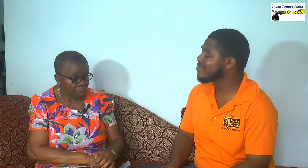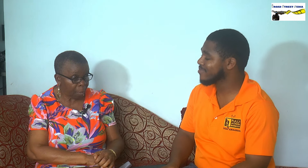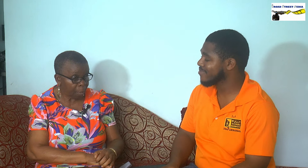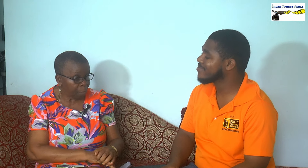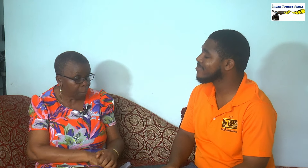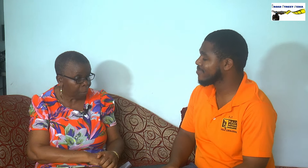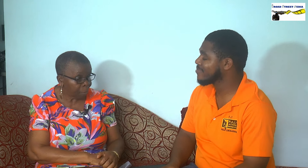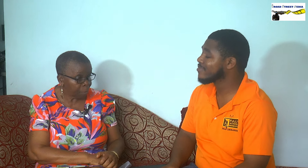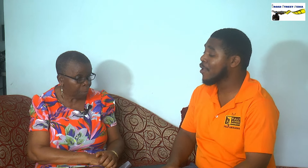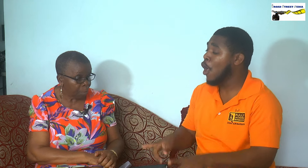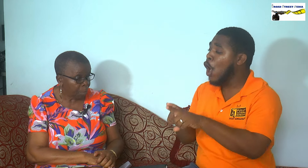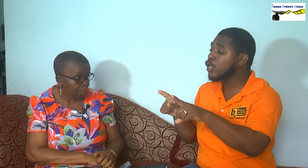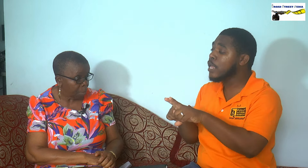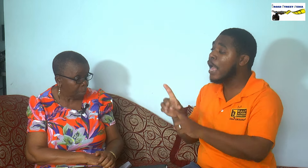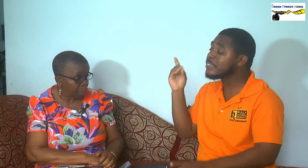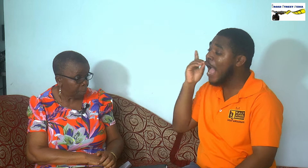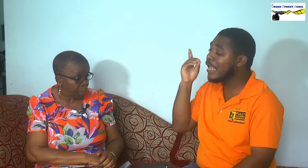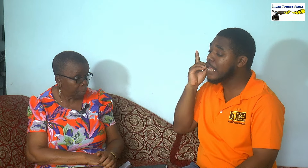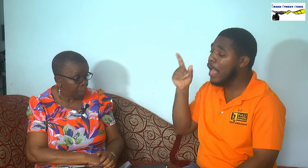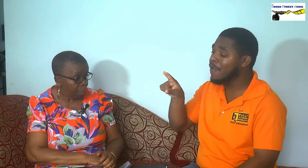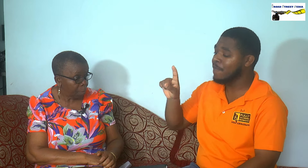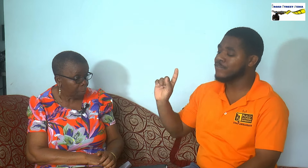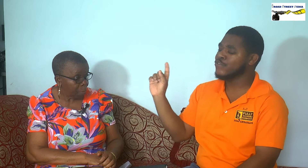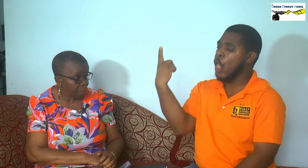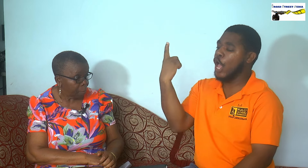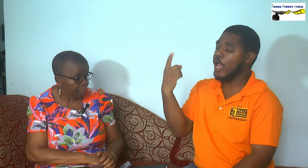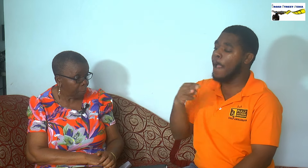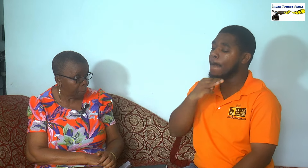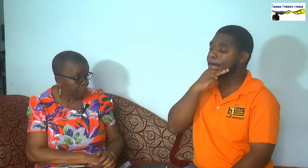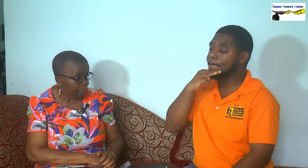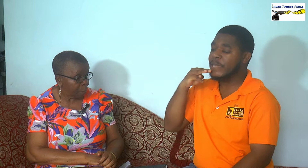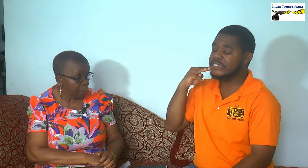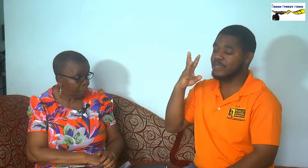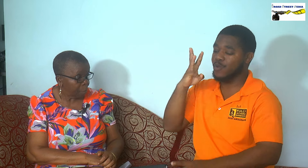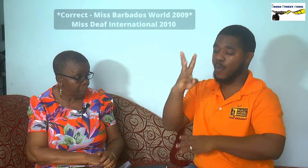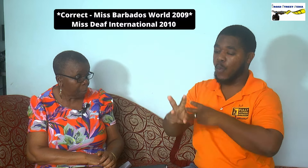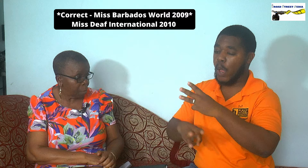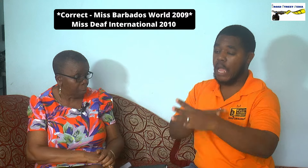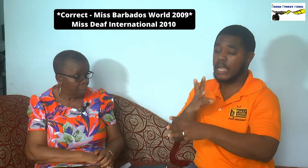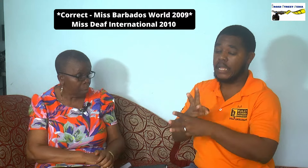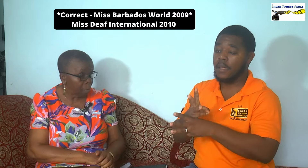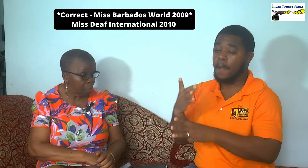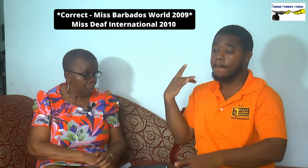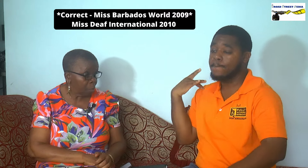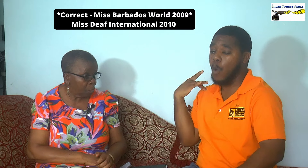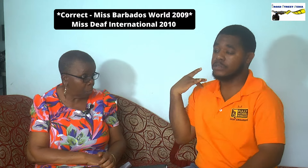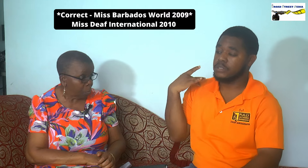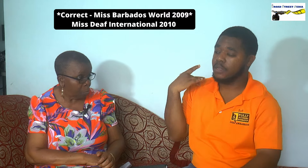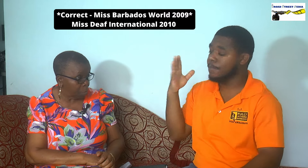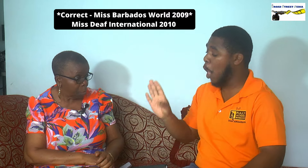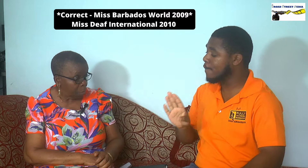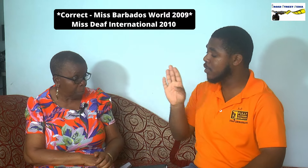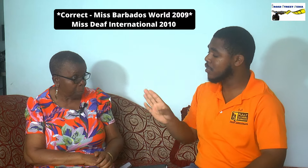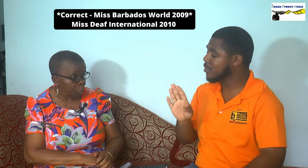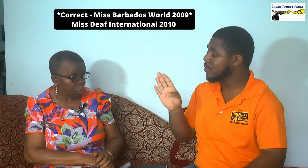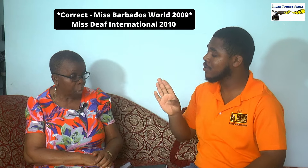swimming. Yeah. Also, Danielle. She was the first Miss World beauty model